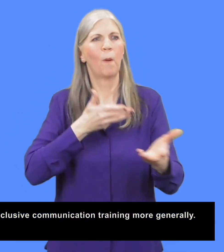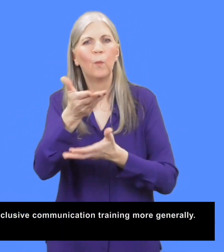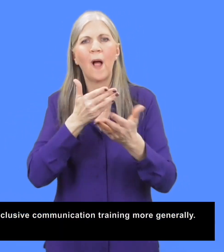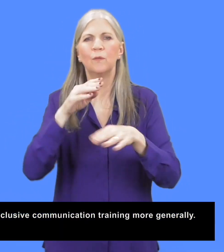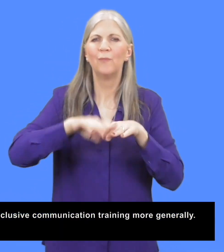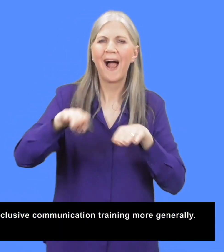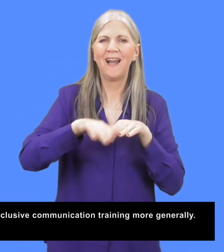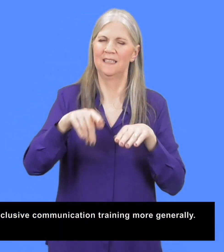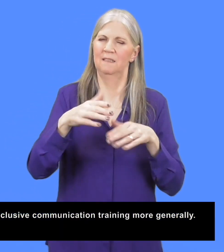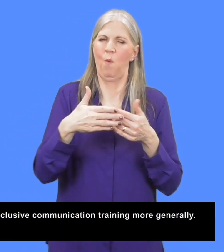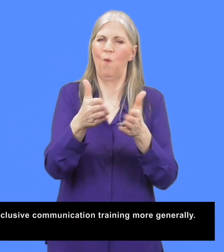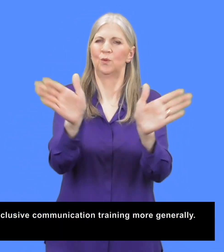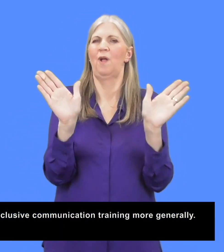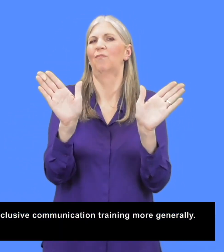training more generally.